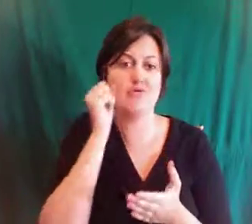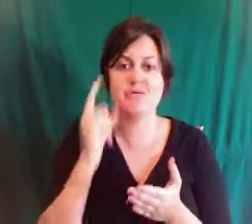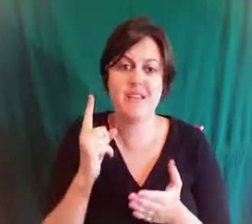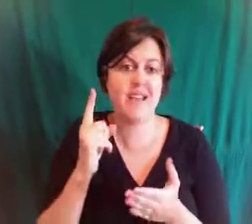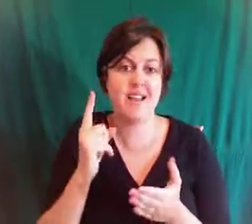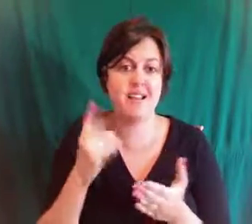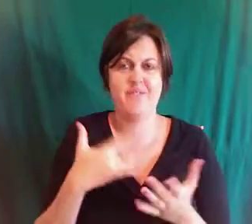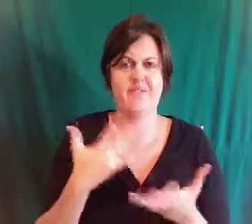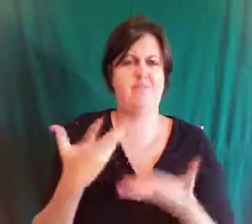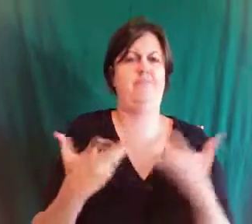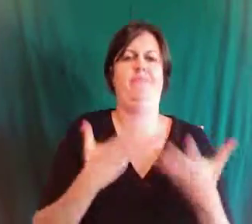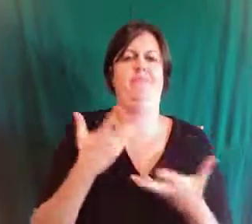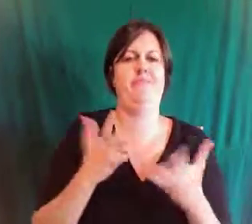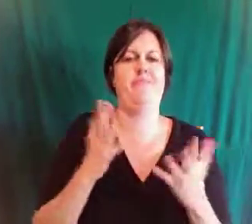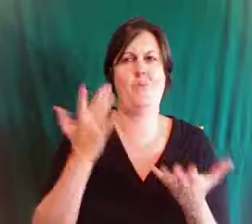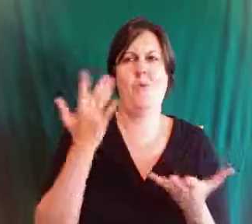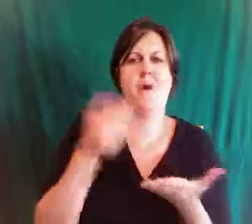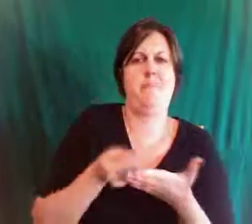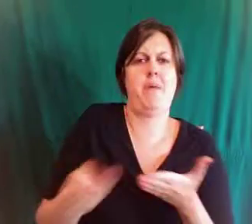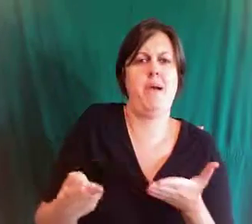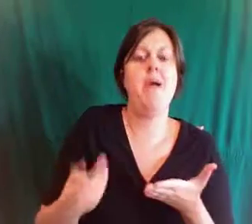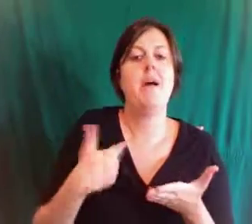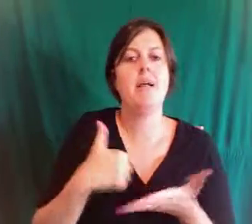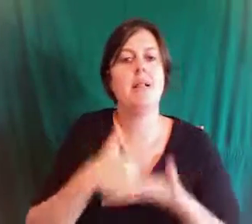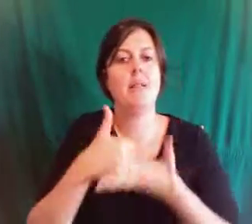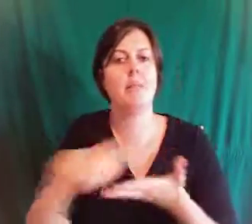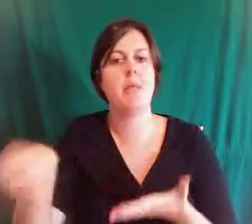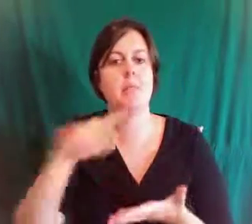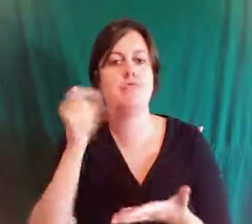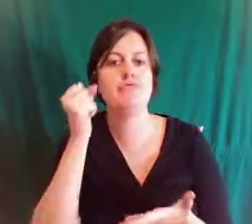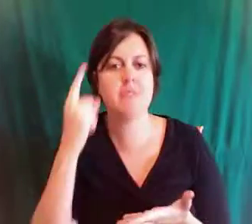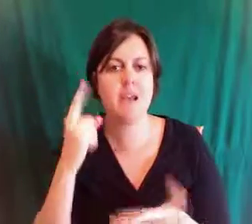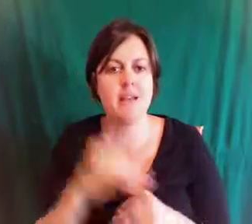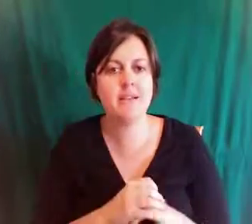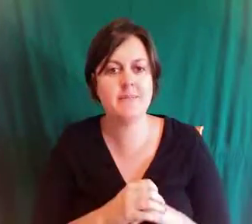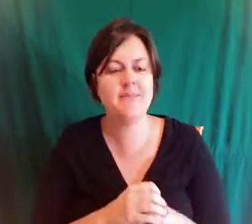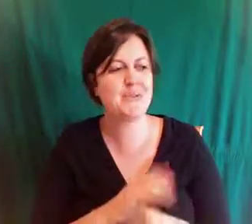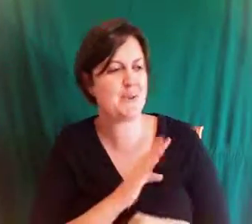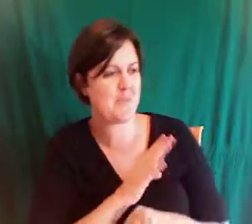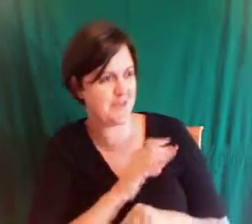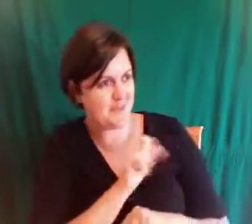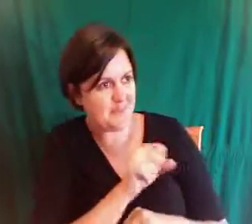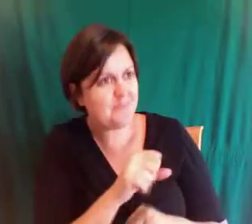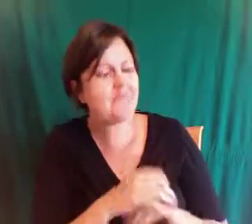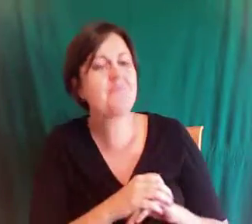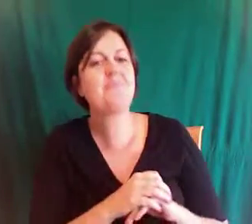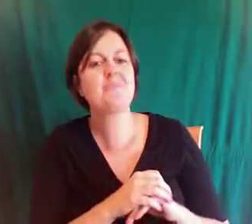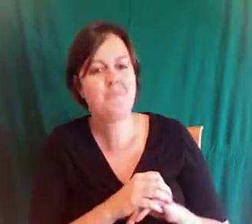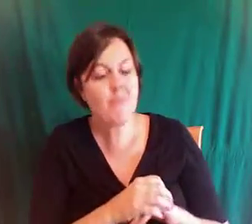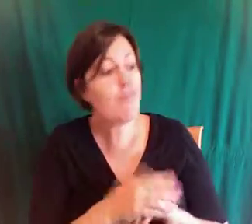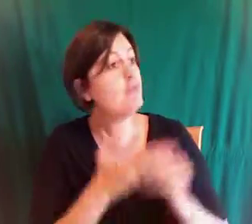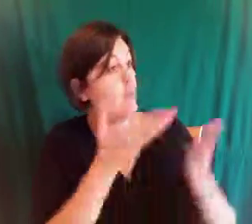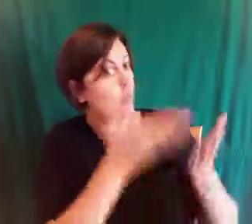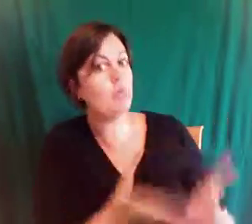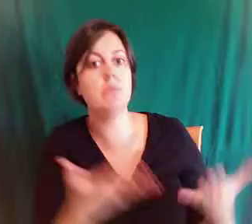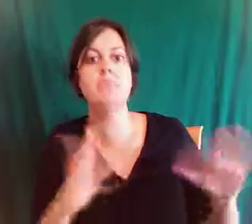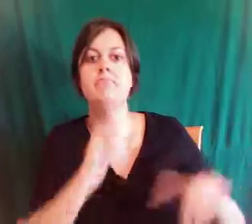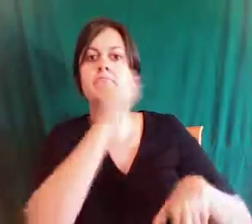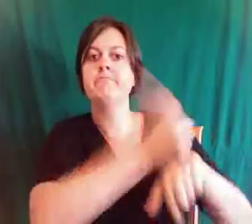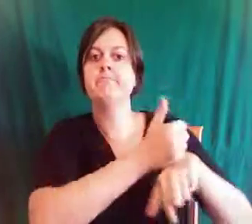so Jennifer, we know where you are now. We know that you are that entrepreneur. We know you've had a couple